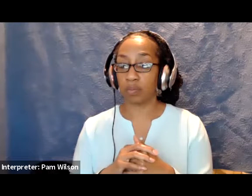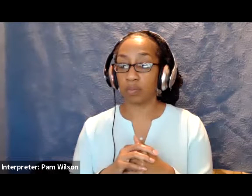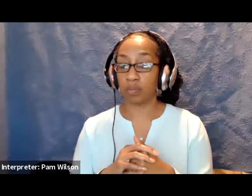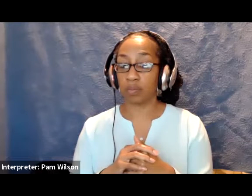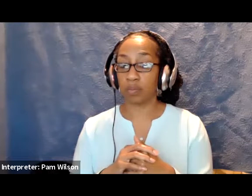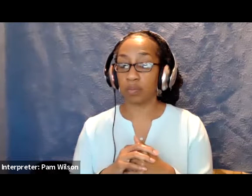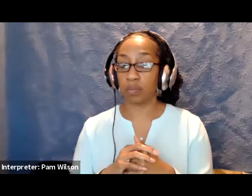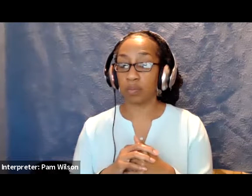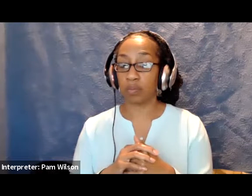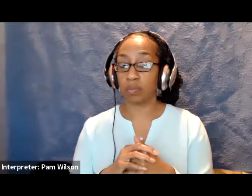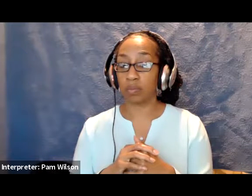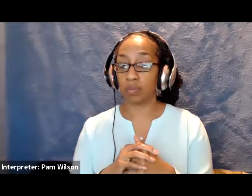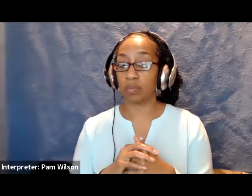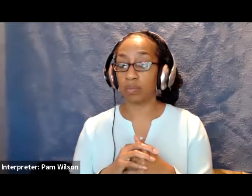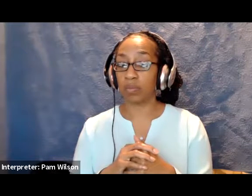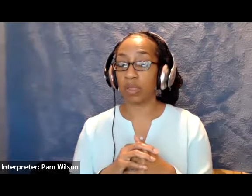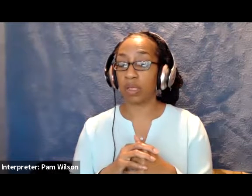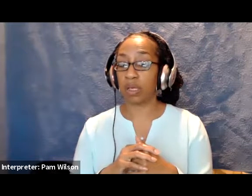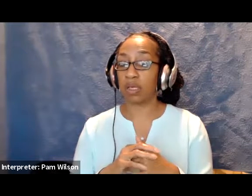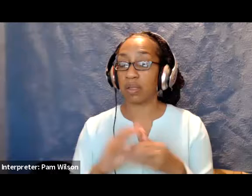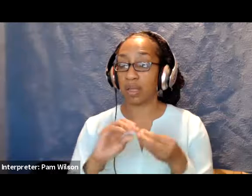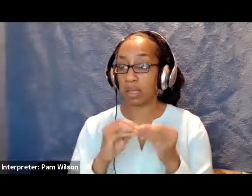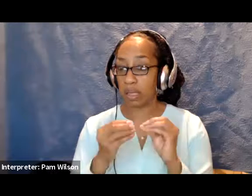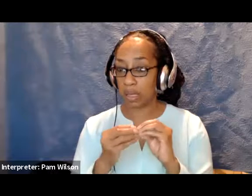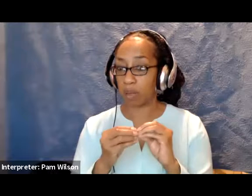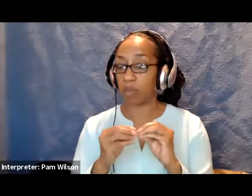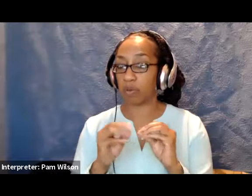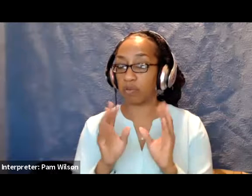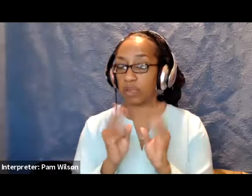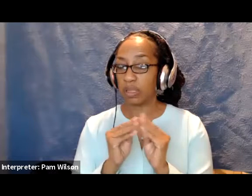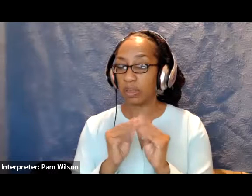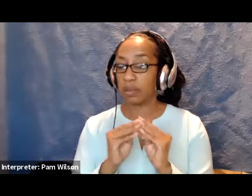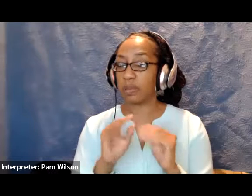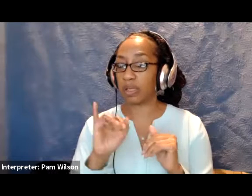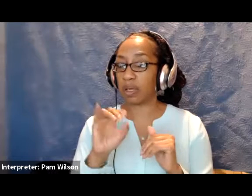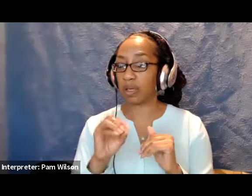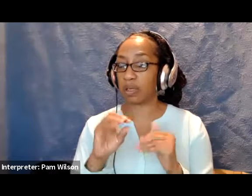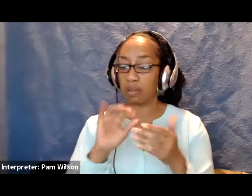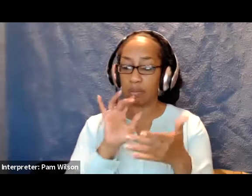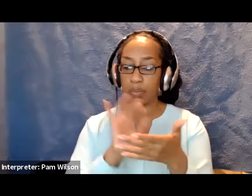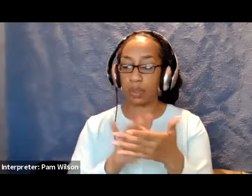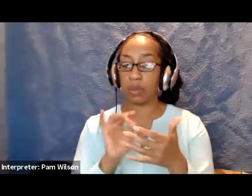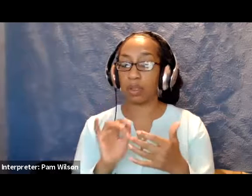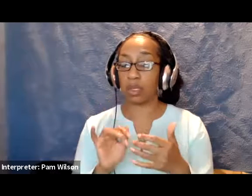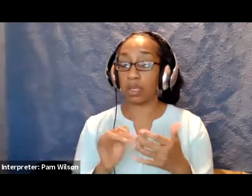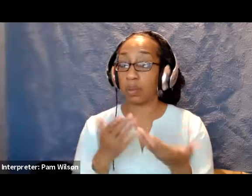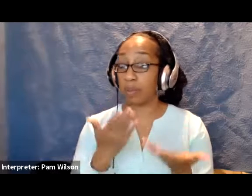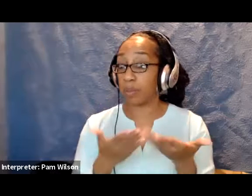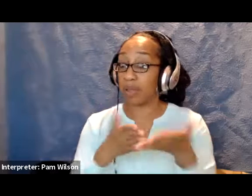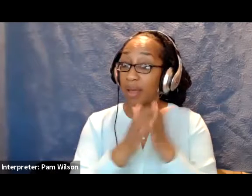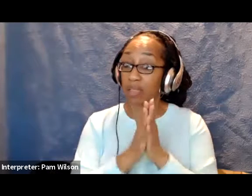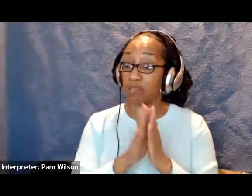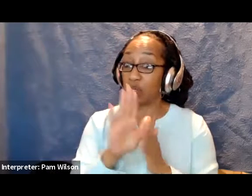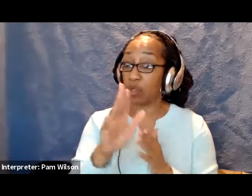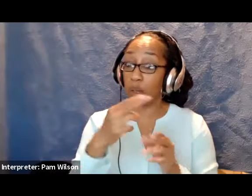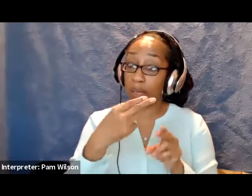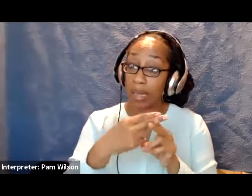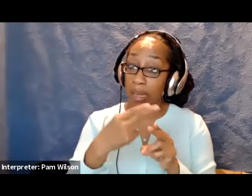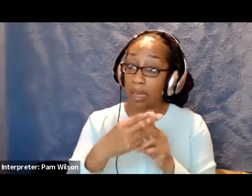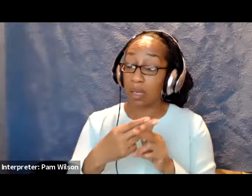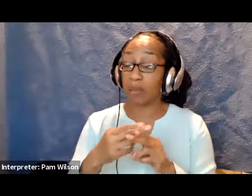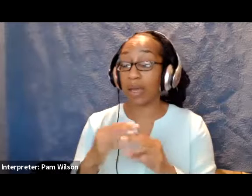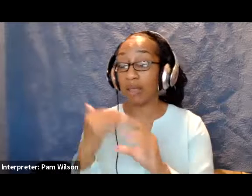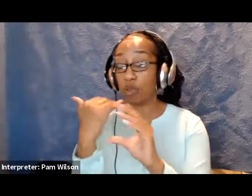enter that 9-digit code. Now, they may ask you for your name and email address to join the